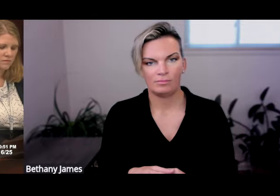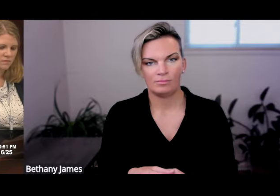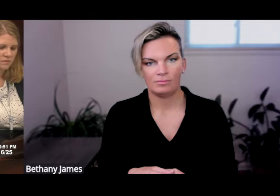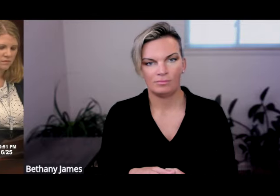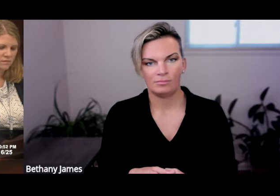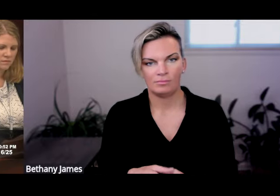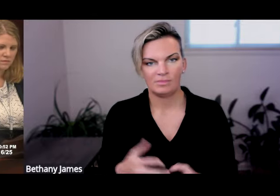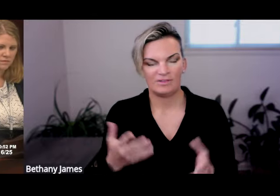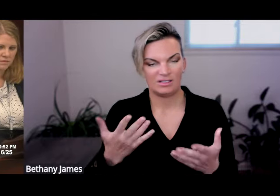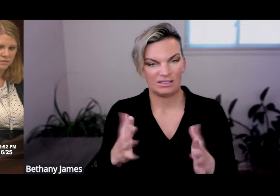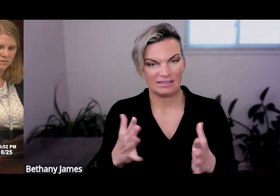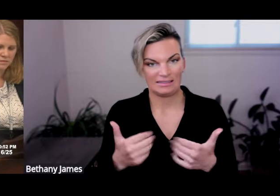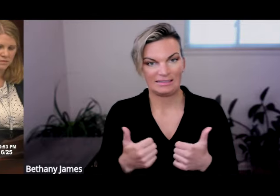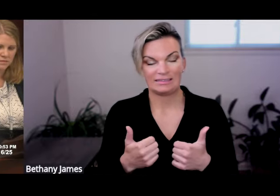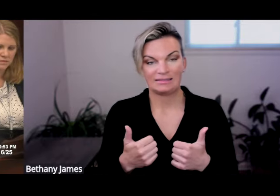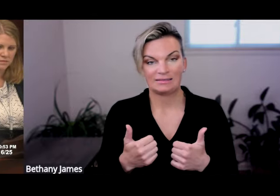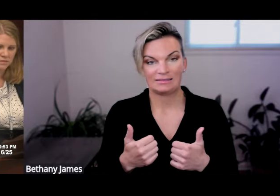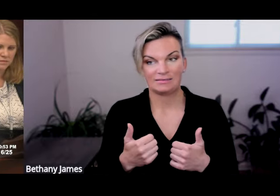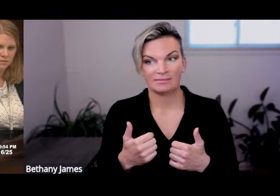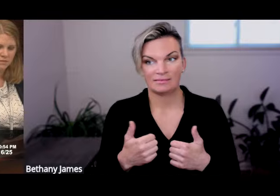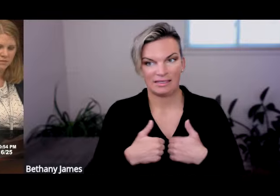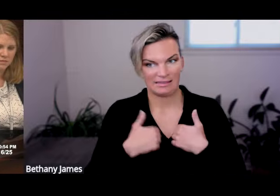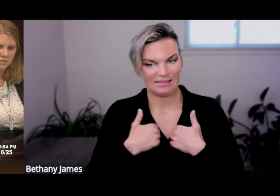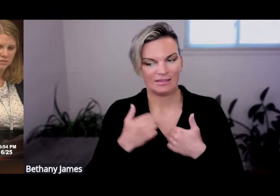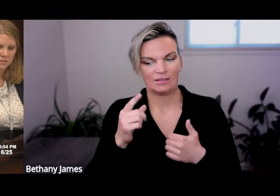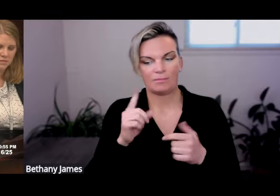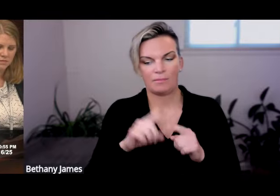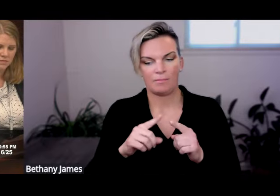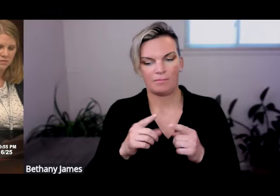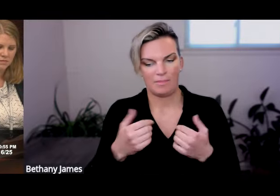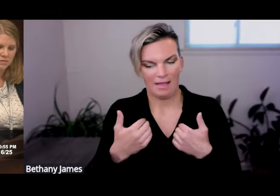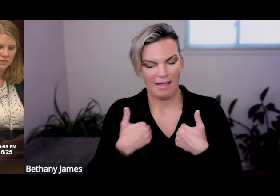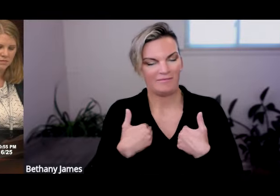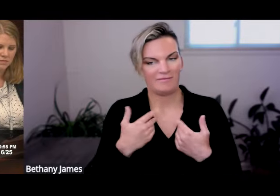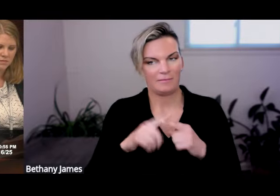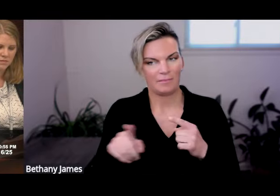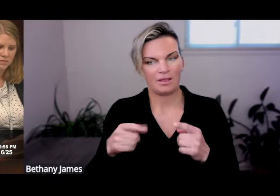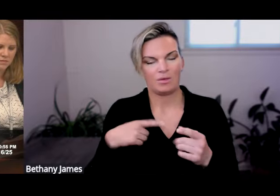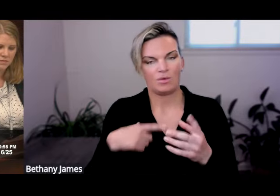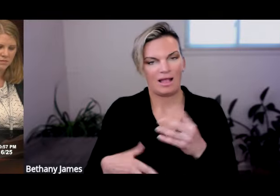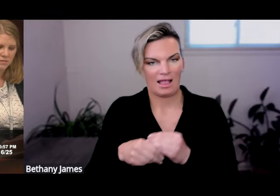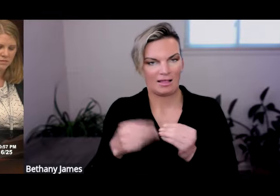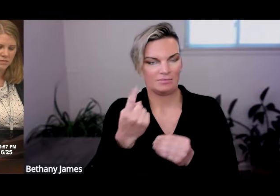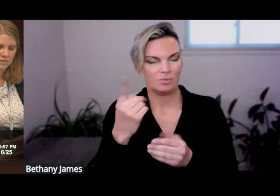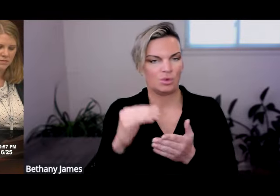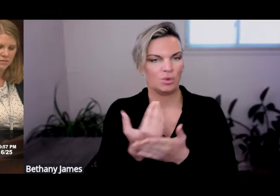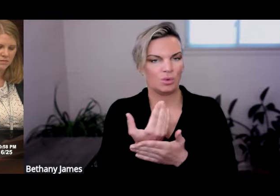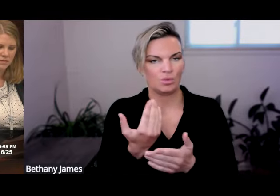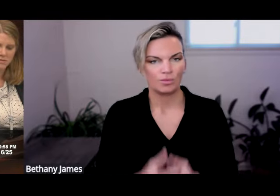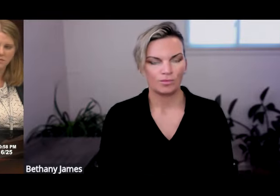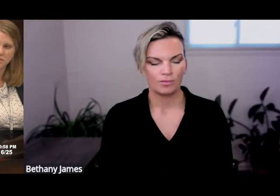existing, but we're adding something new to it, like that's kind of what we have tried to focus on, at least in what the Bureau's